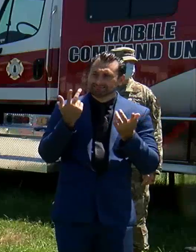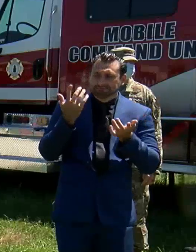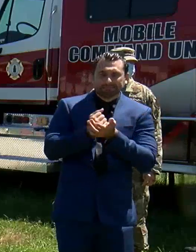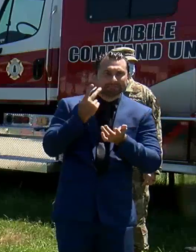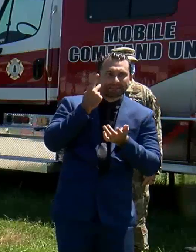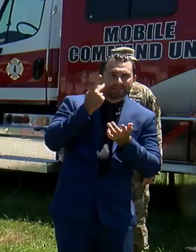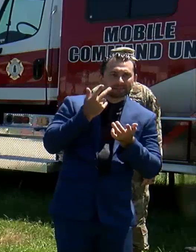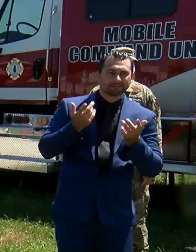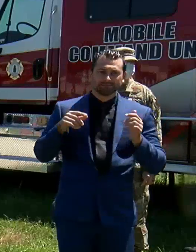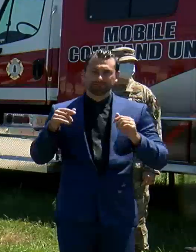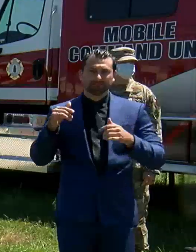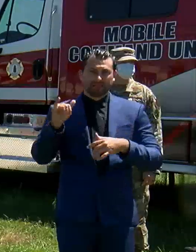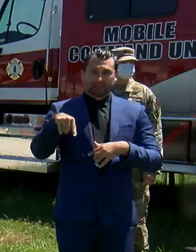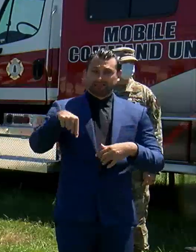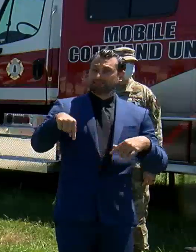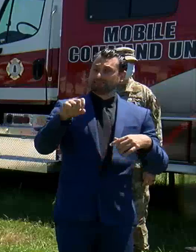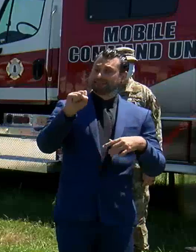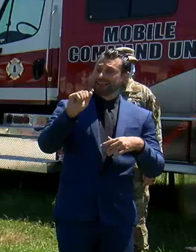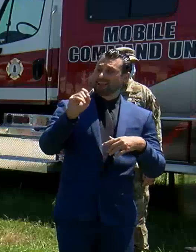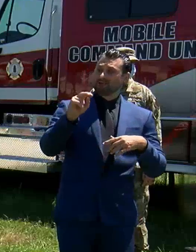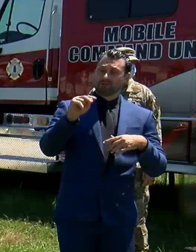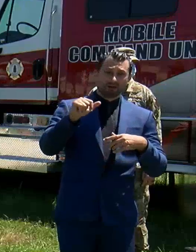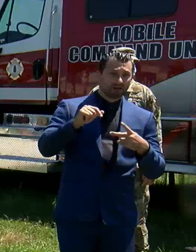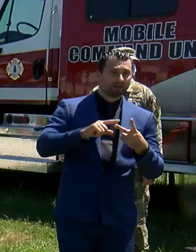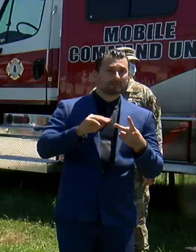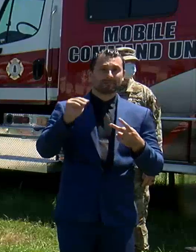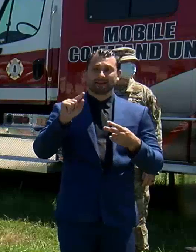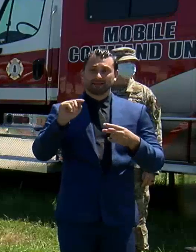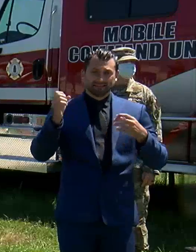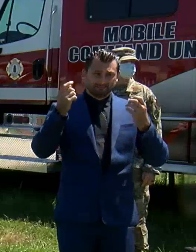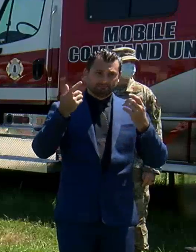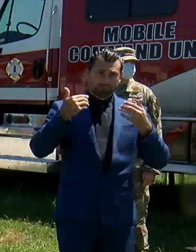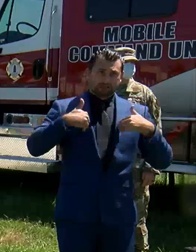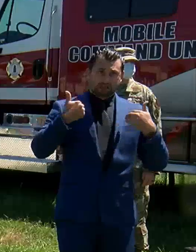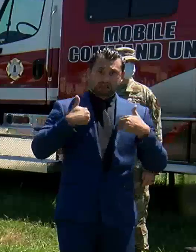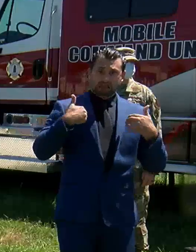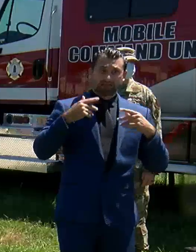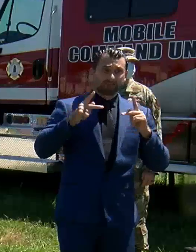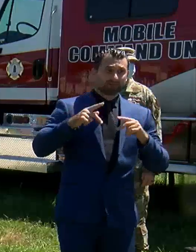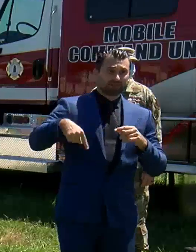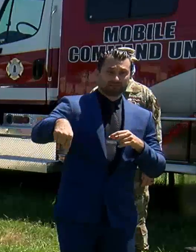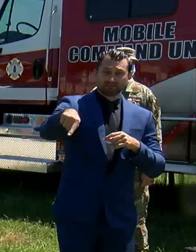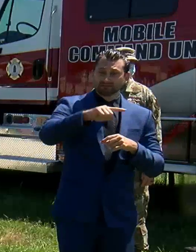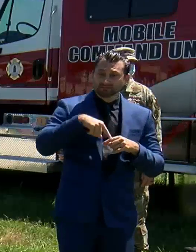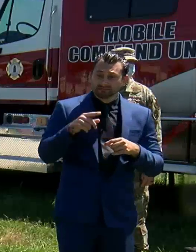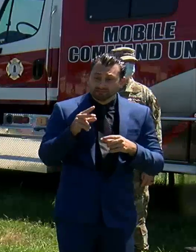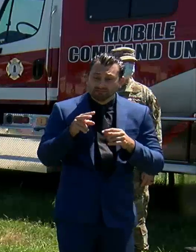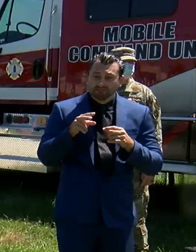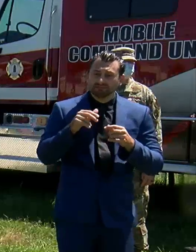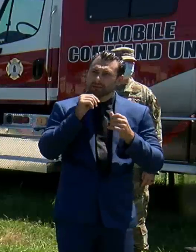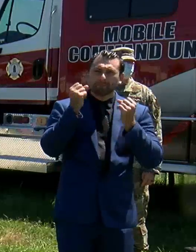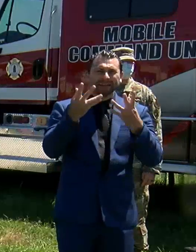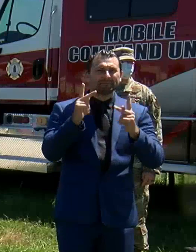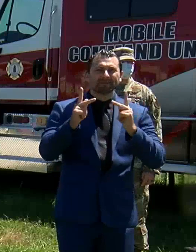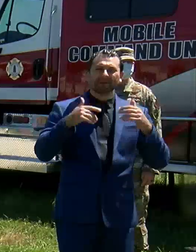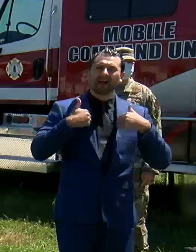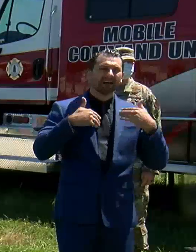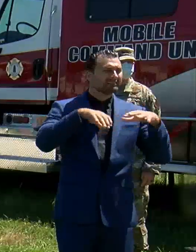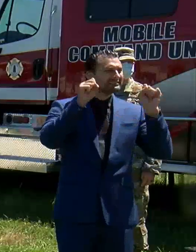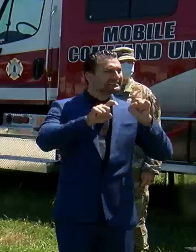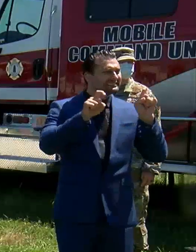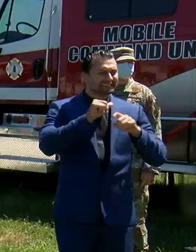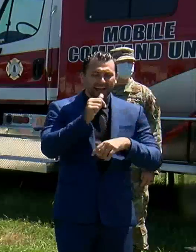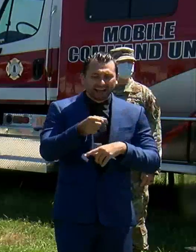not been as many younger people that have tested than in some other parts of the state. So this gives an opportunity for folks that either have